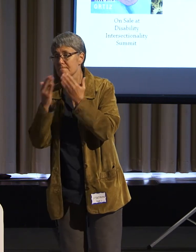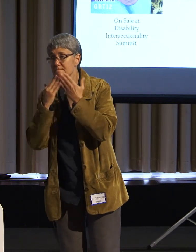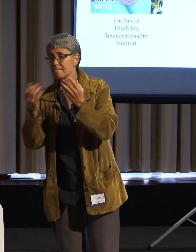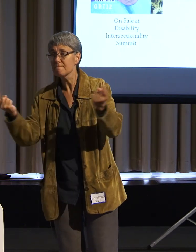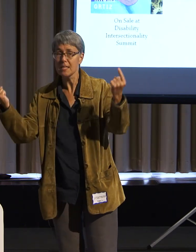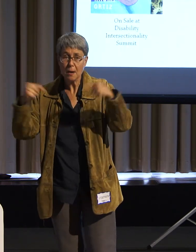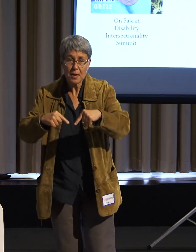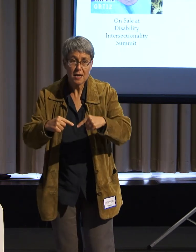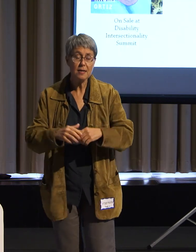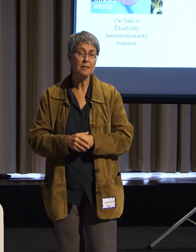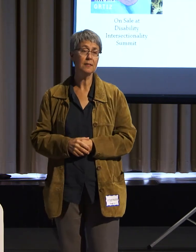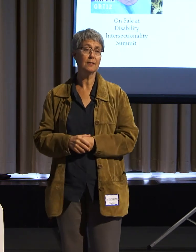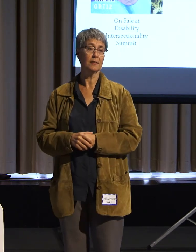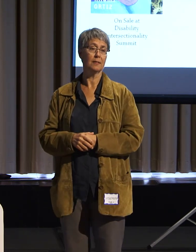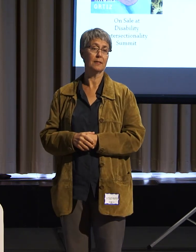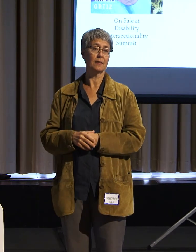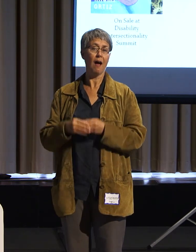that slowing down.